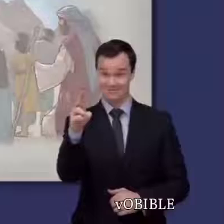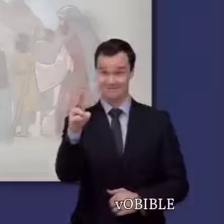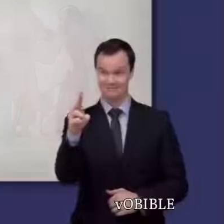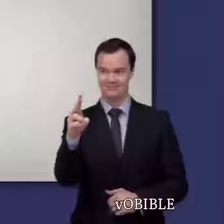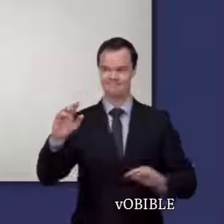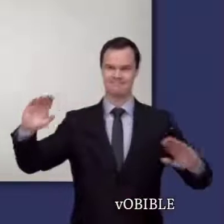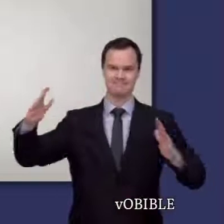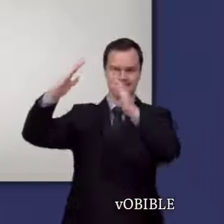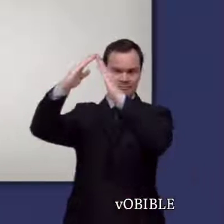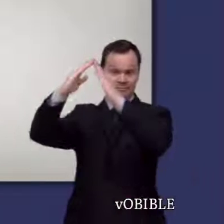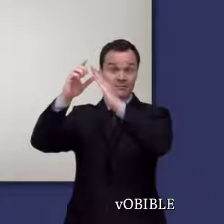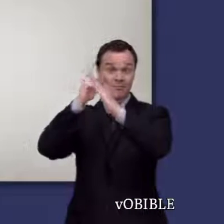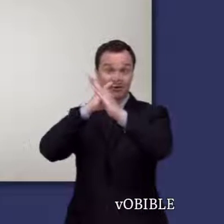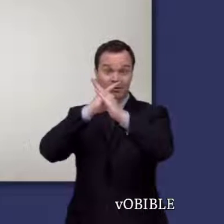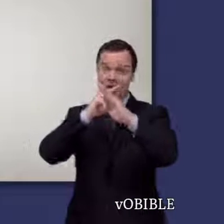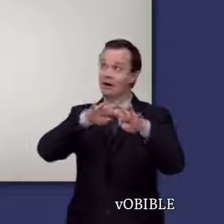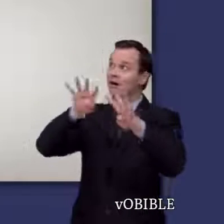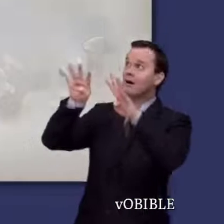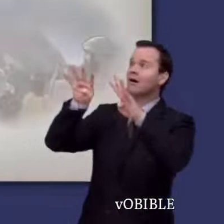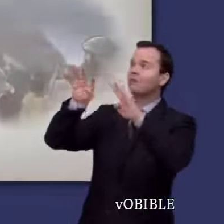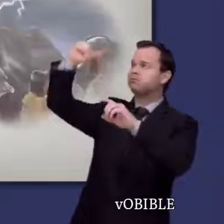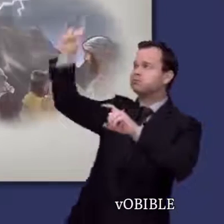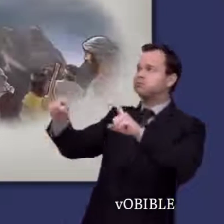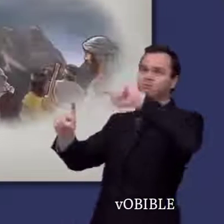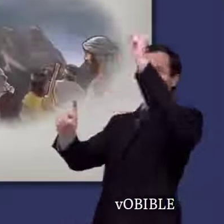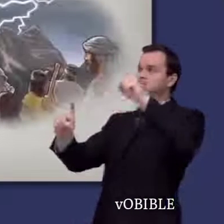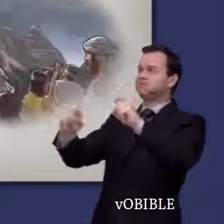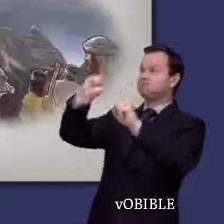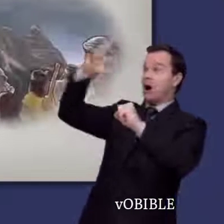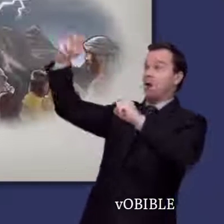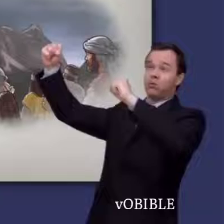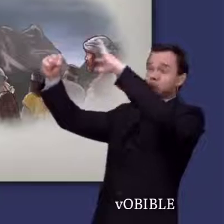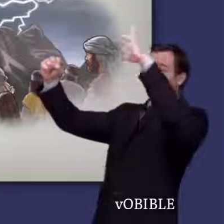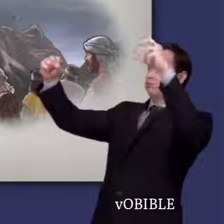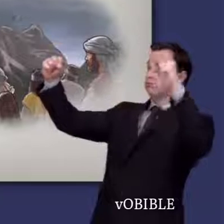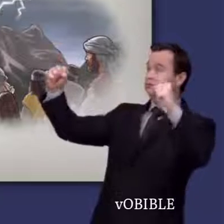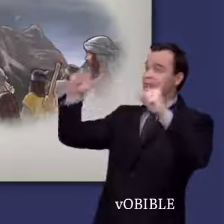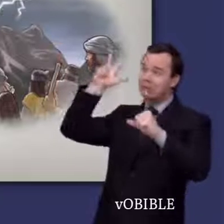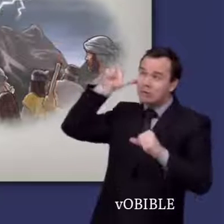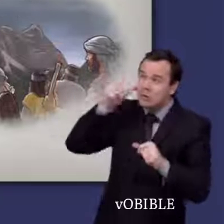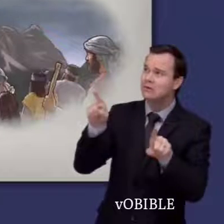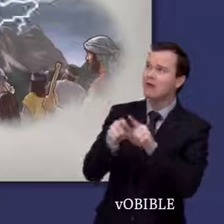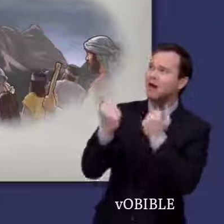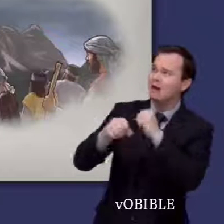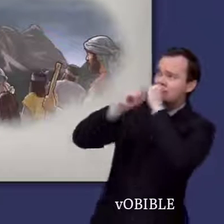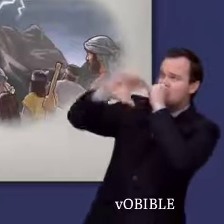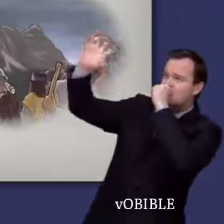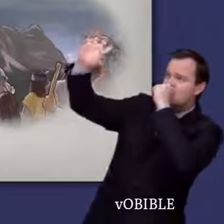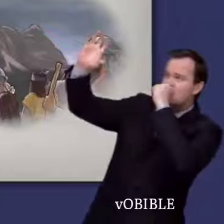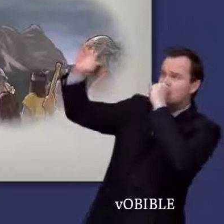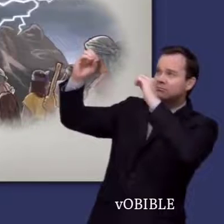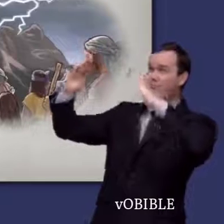nation. In chapter 20, the people witness thunder and lightning, the sound of a horn,